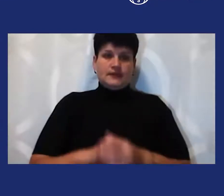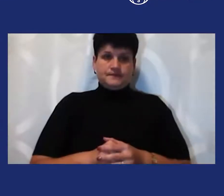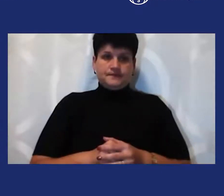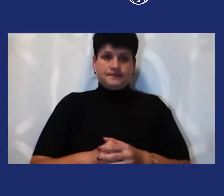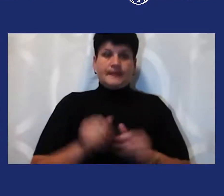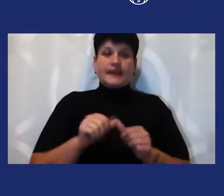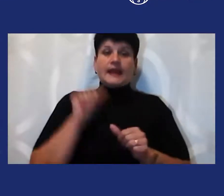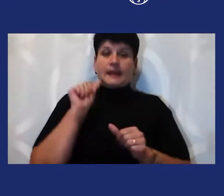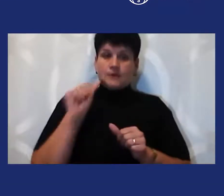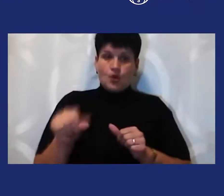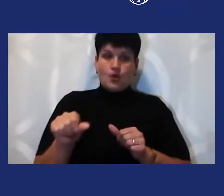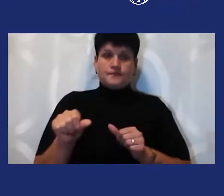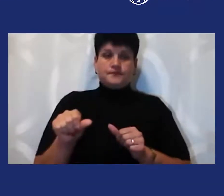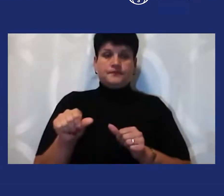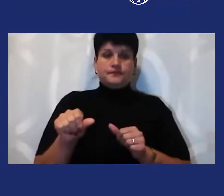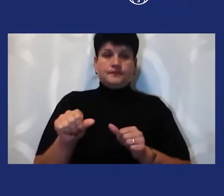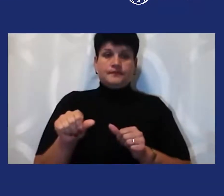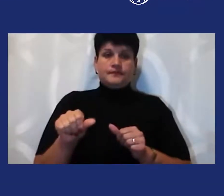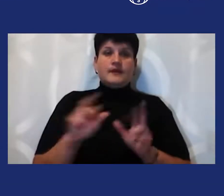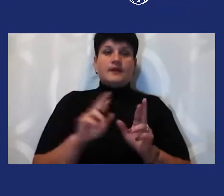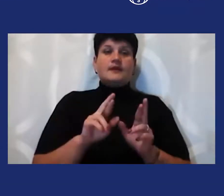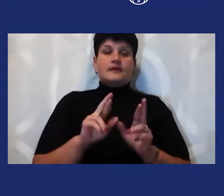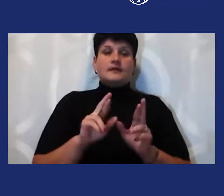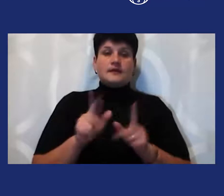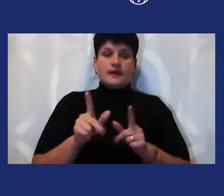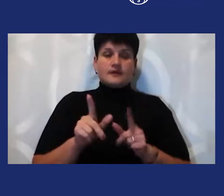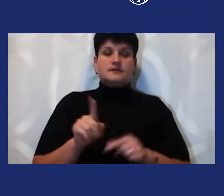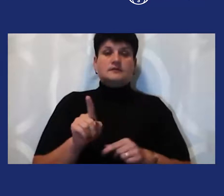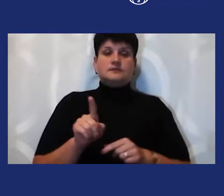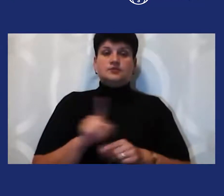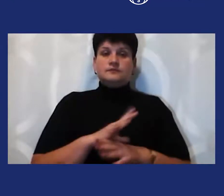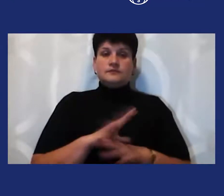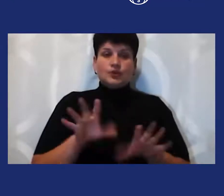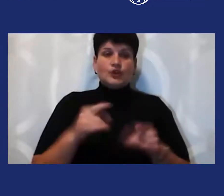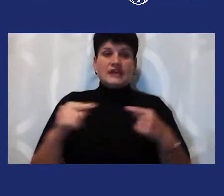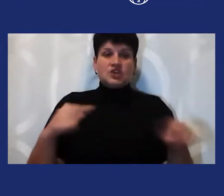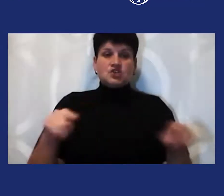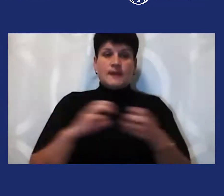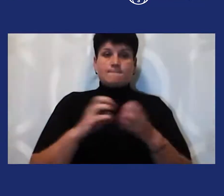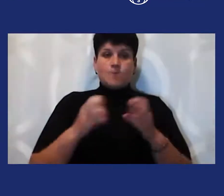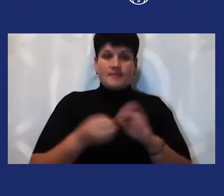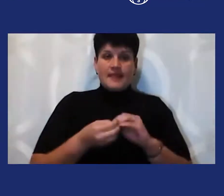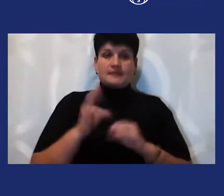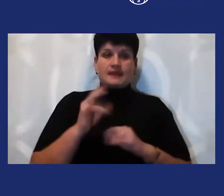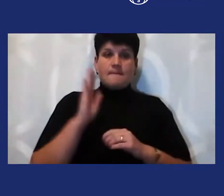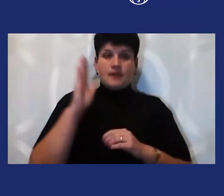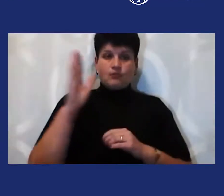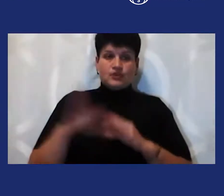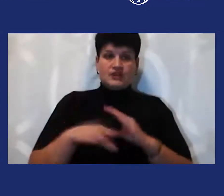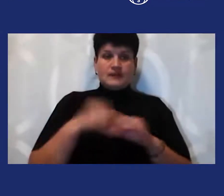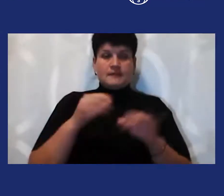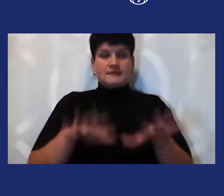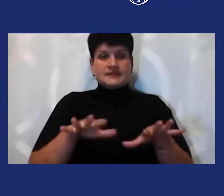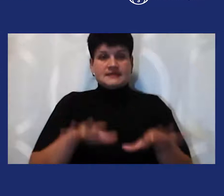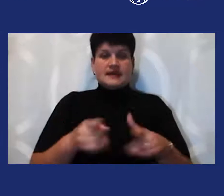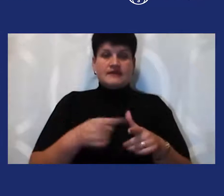parties and other electoral stakeholders, which had to solve many challenges. How to prevent